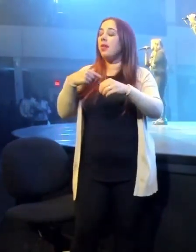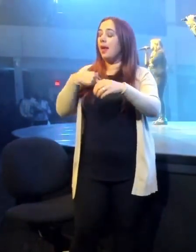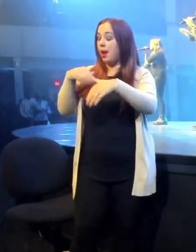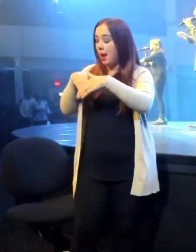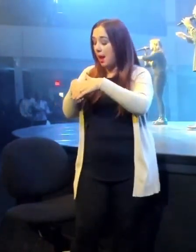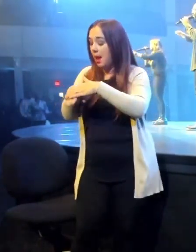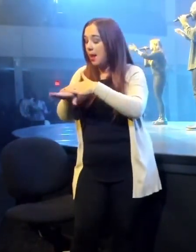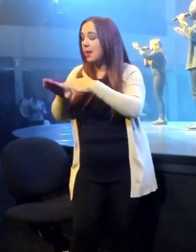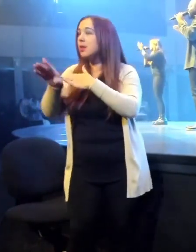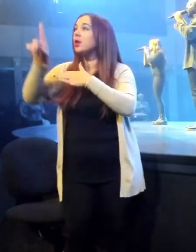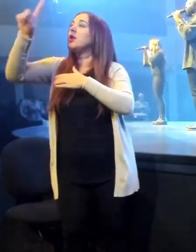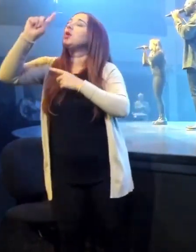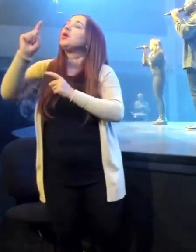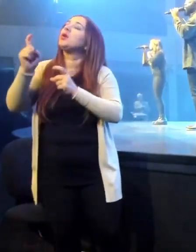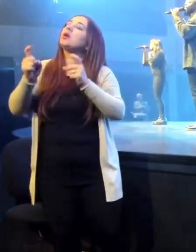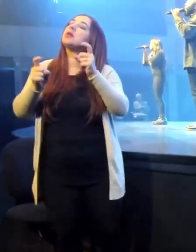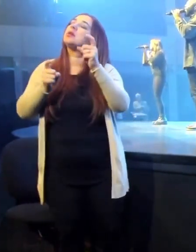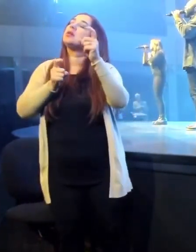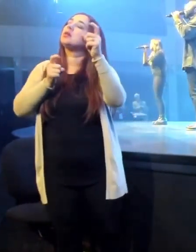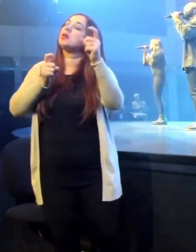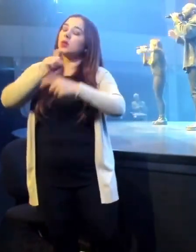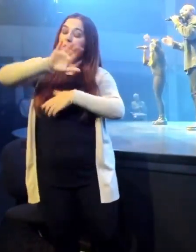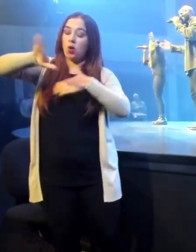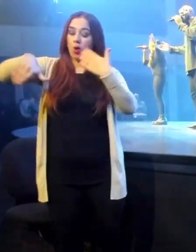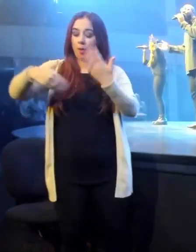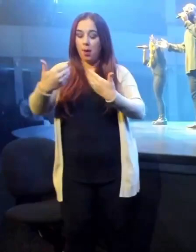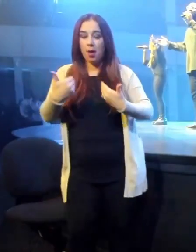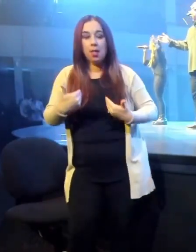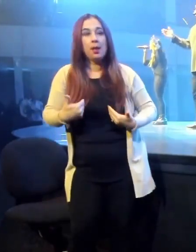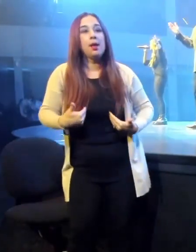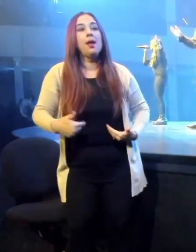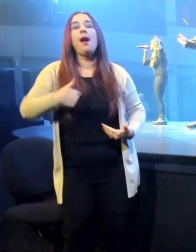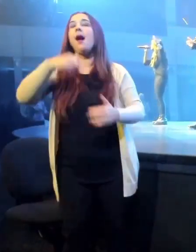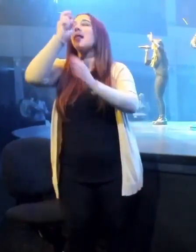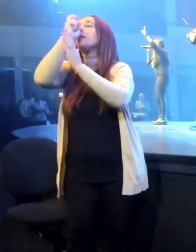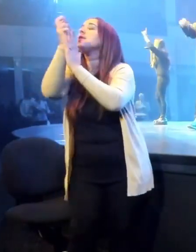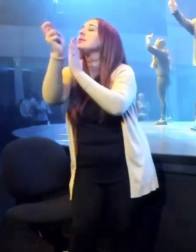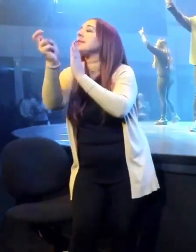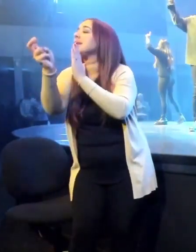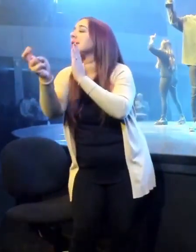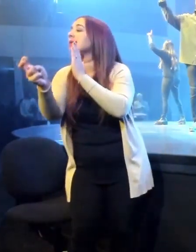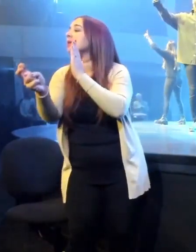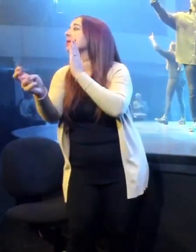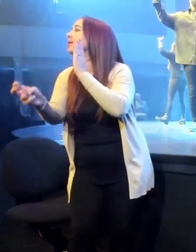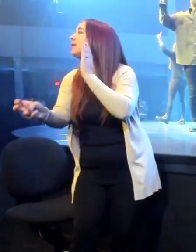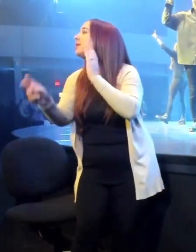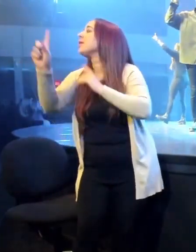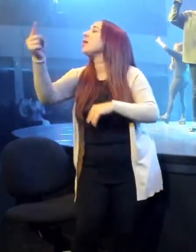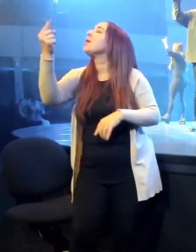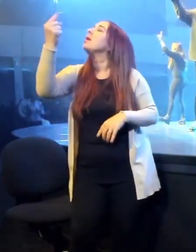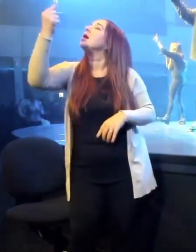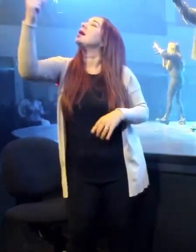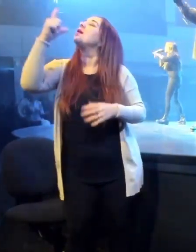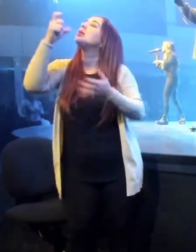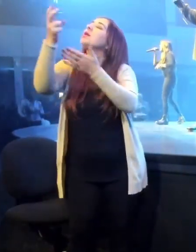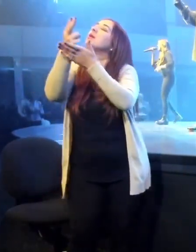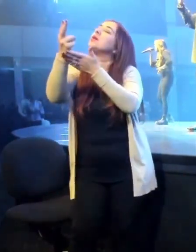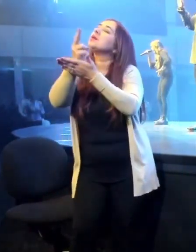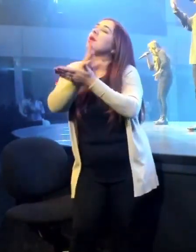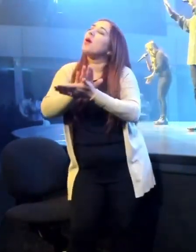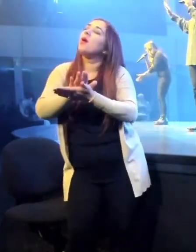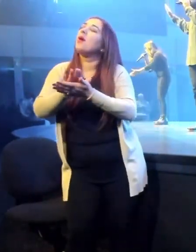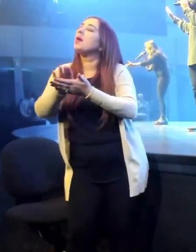enter in, you consume all I am. I lose myself to the one who's